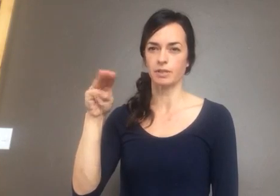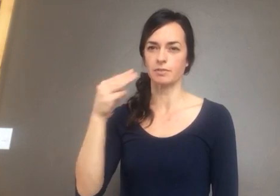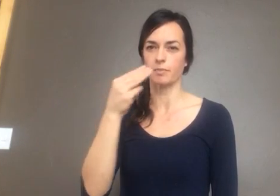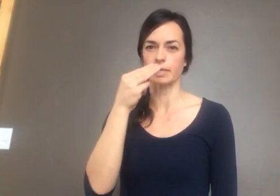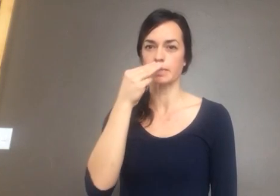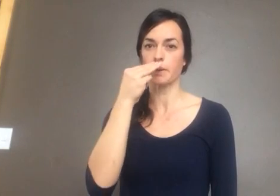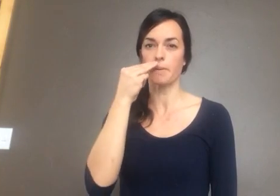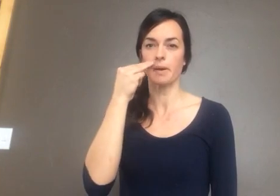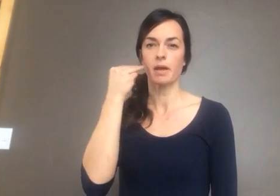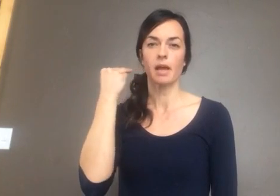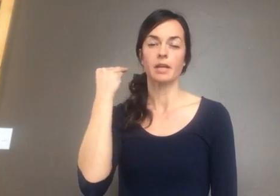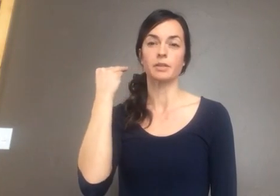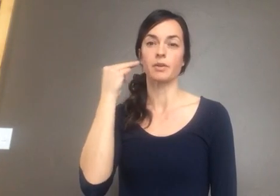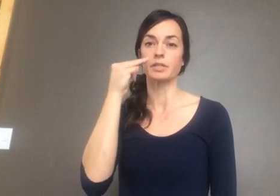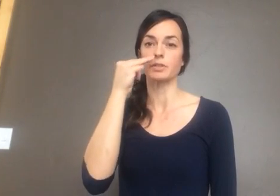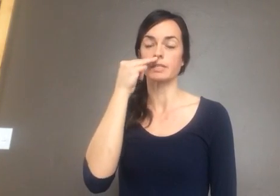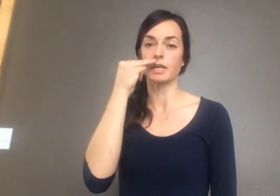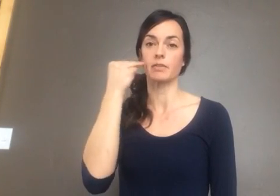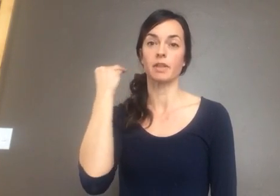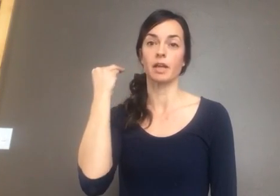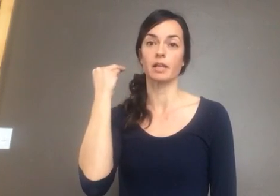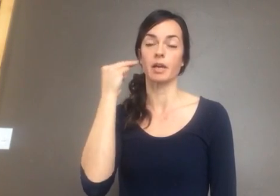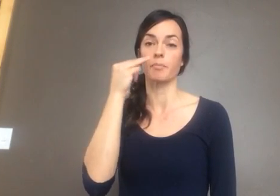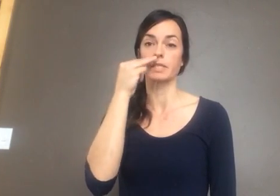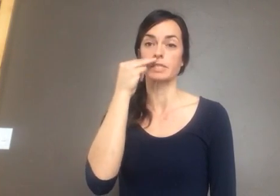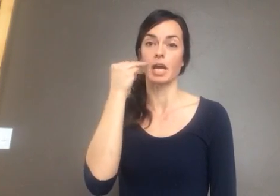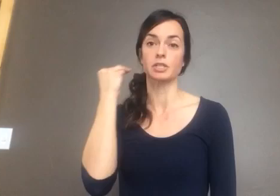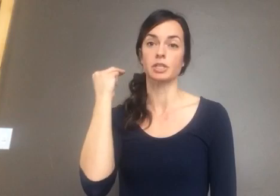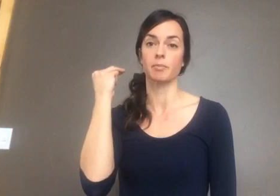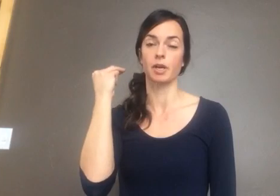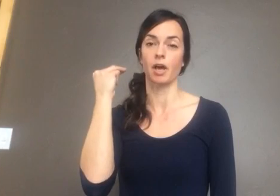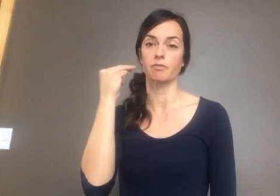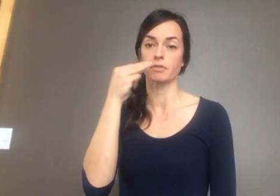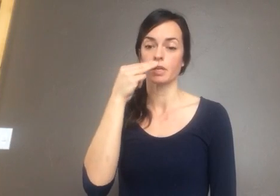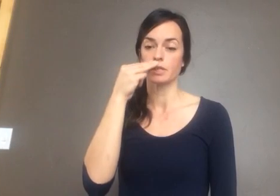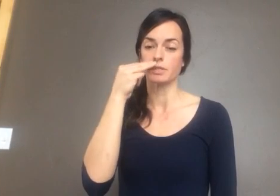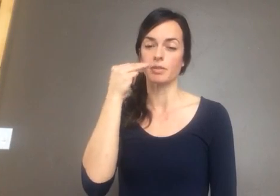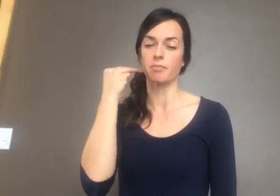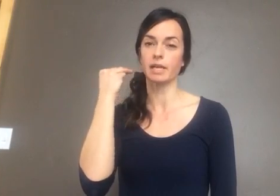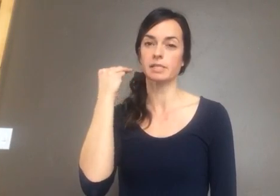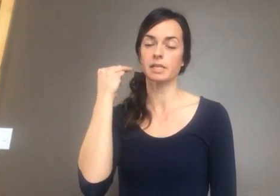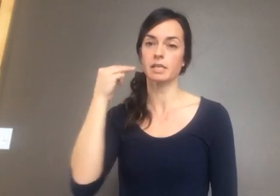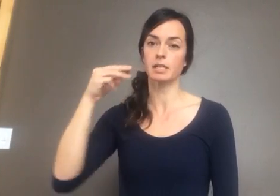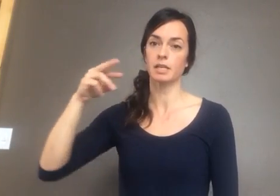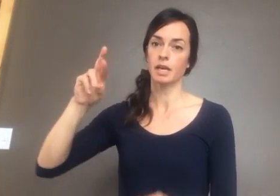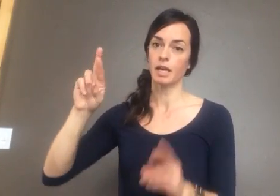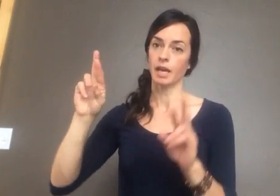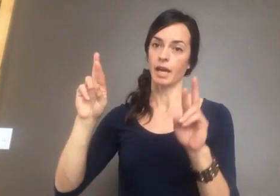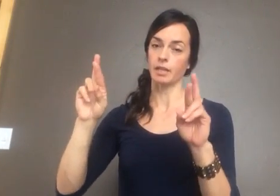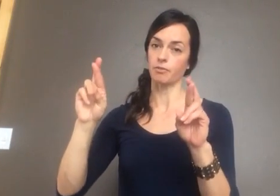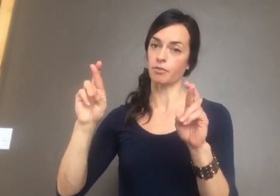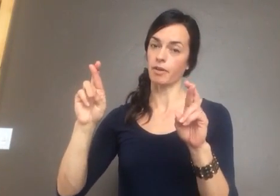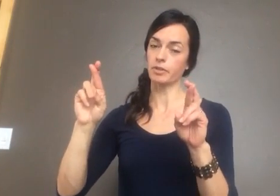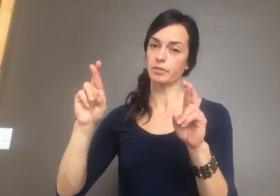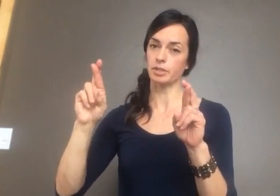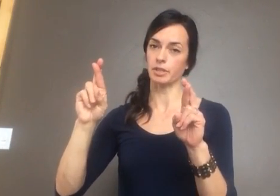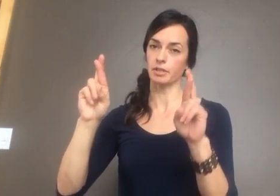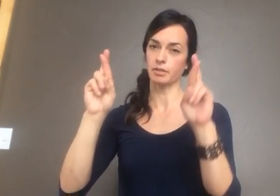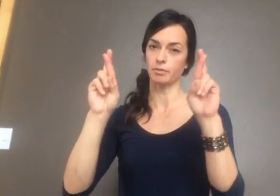fingers from Mexico and you're going to trace kind of like a mustache coming off. So the Mexican, and then for revolution,